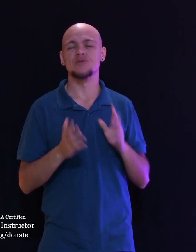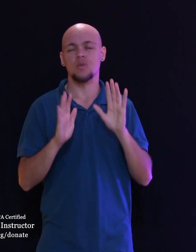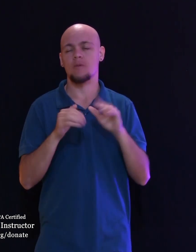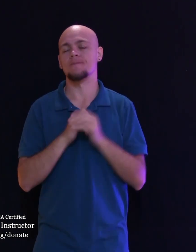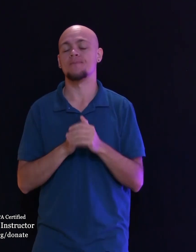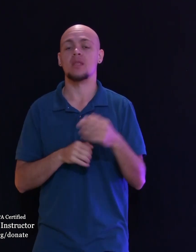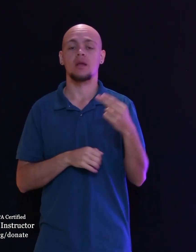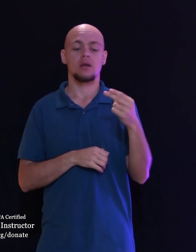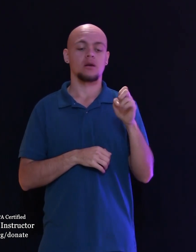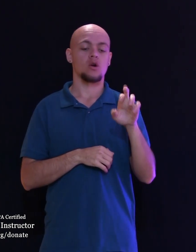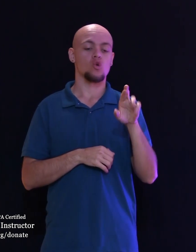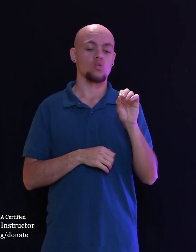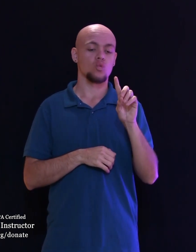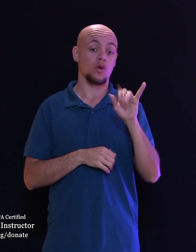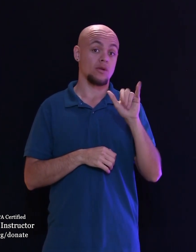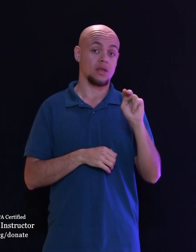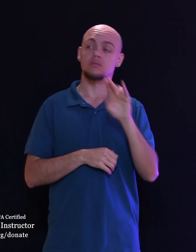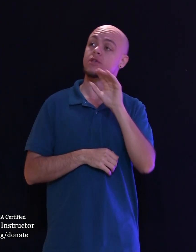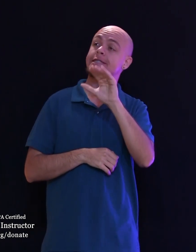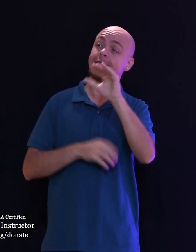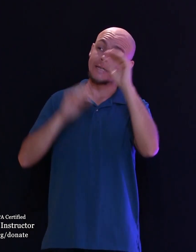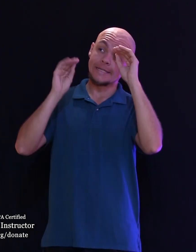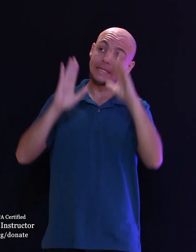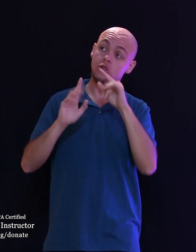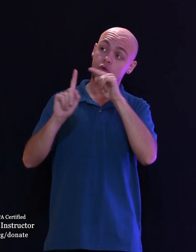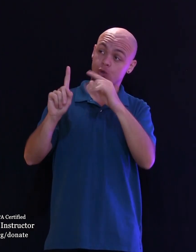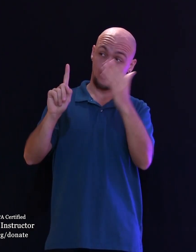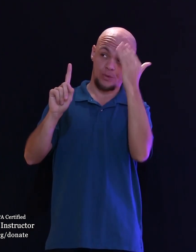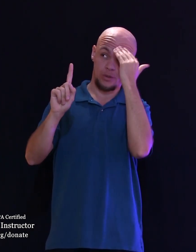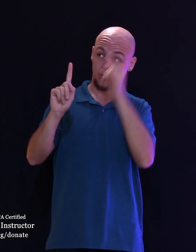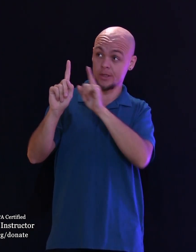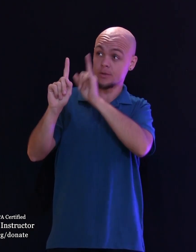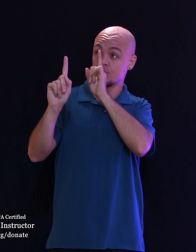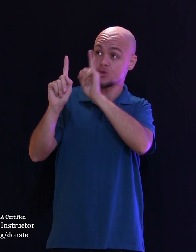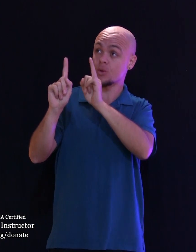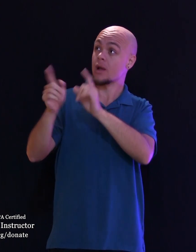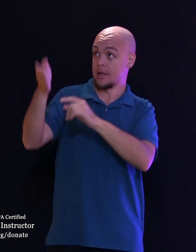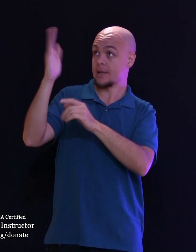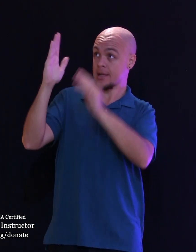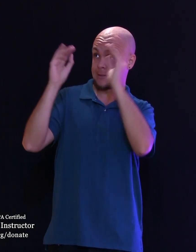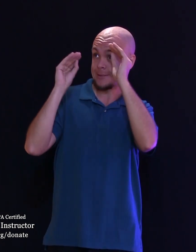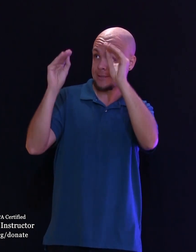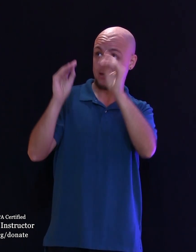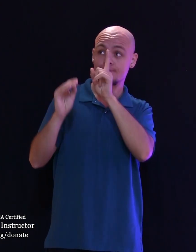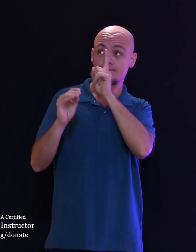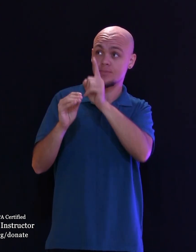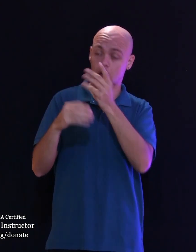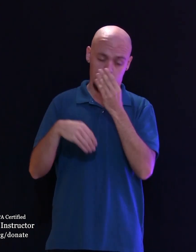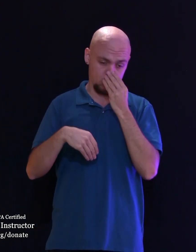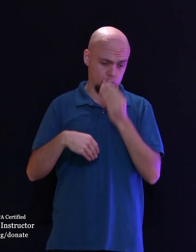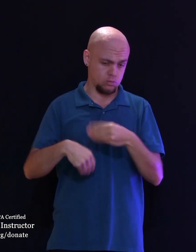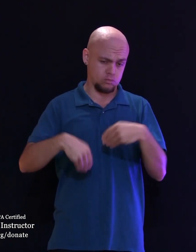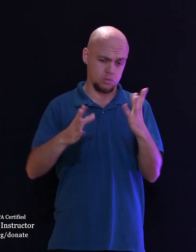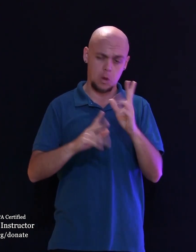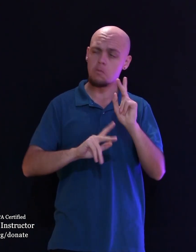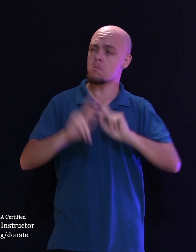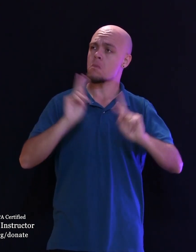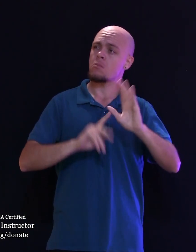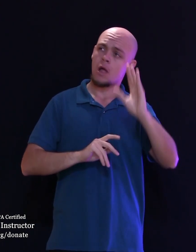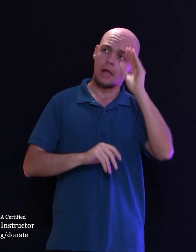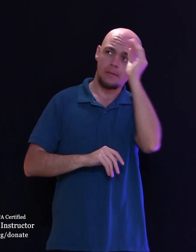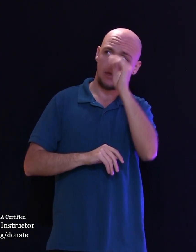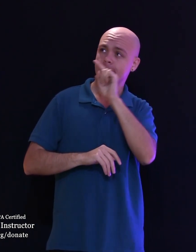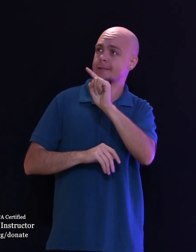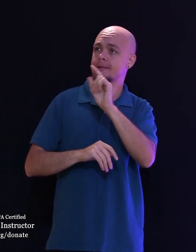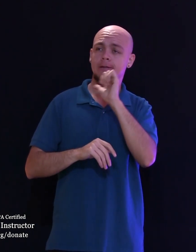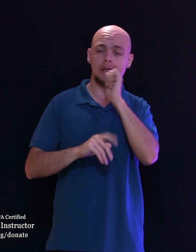Along with the Herodians saying, "Teacher, we know that you are true and teach the way of God truthfully, and you do not care about anyone's opinion, for you